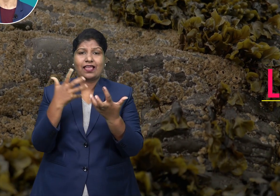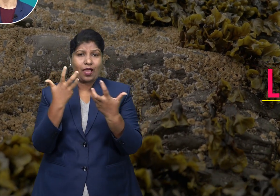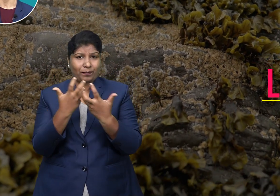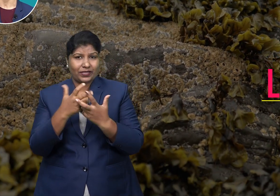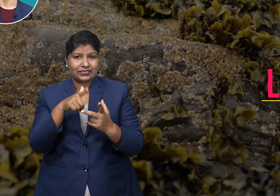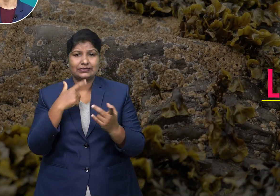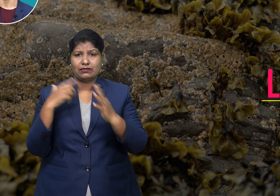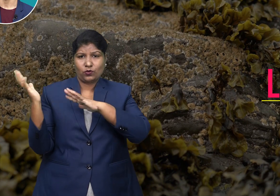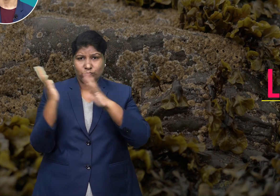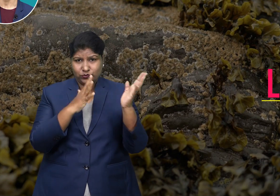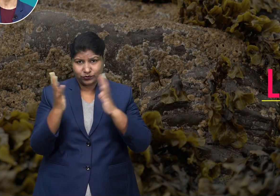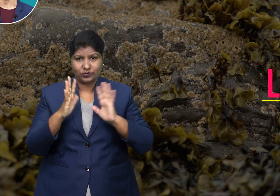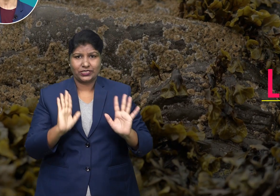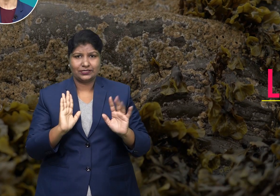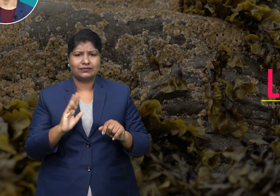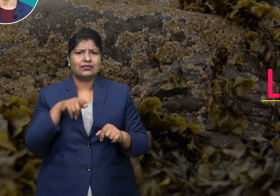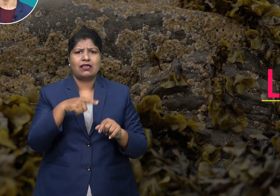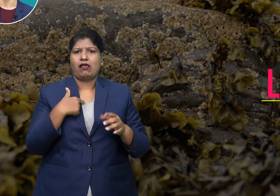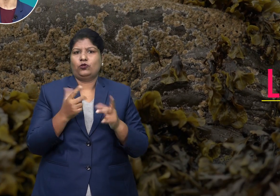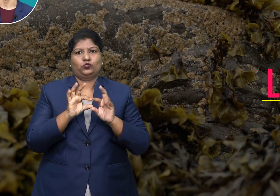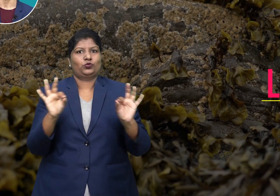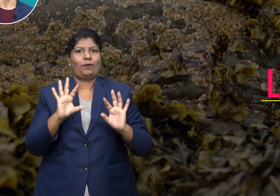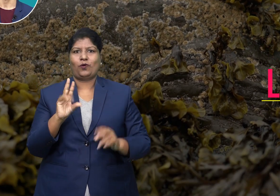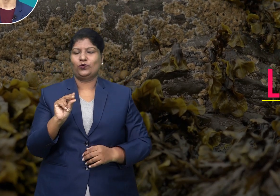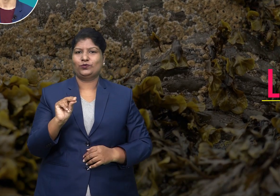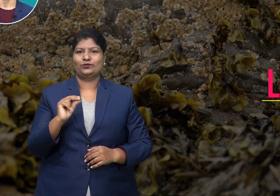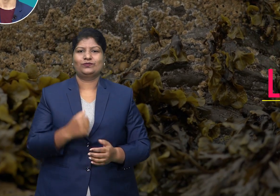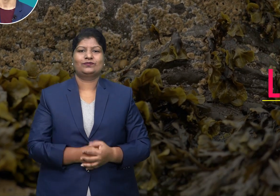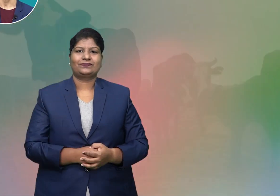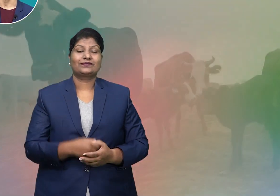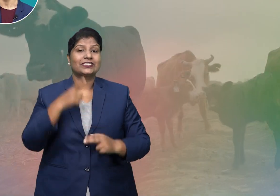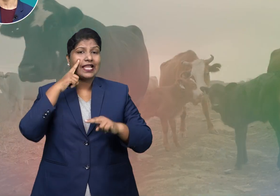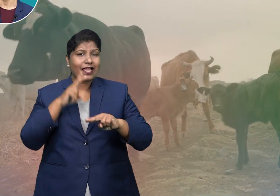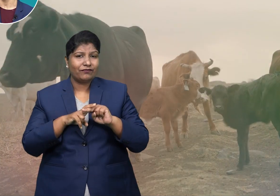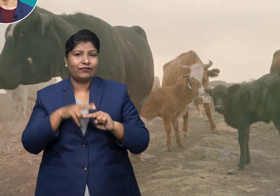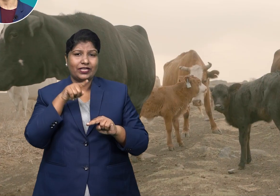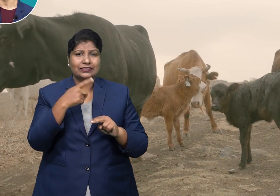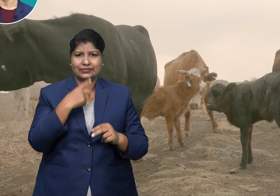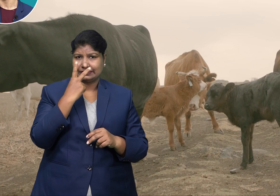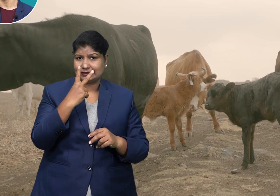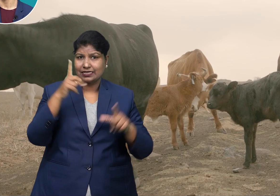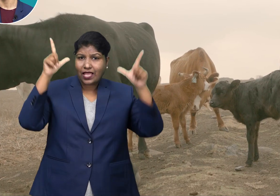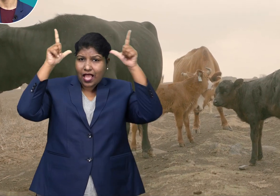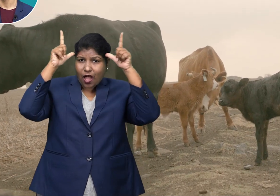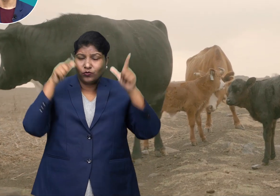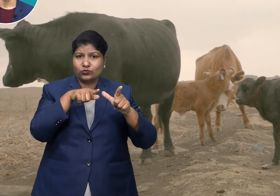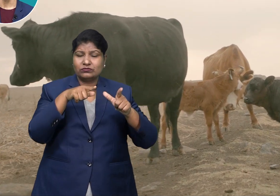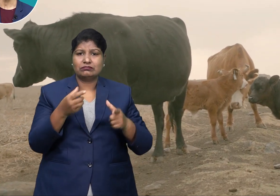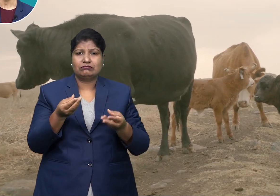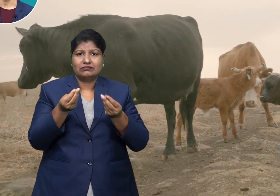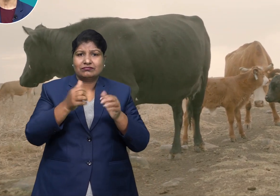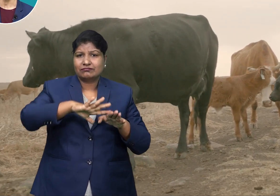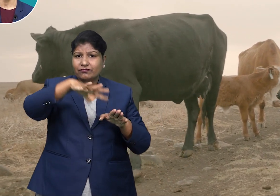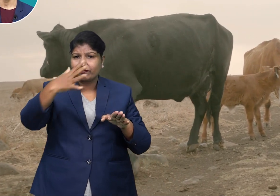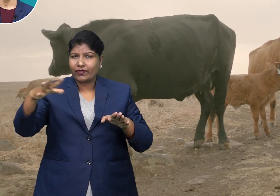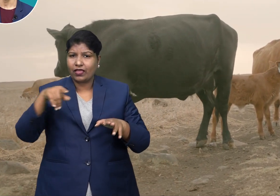Adaptation to the environment is not a simple phenomenon. If we take a cow to a desert, will it